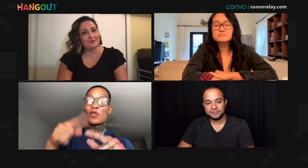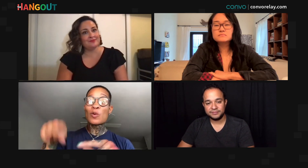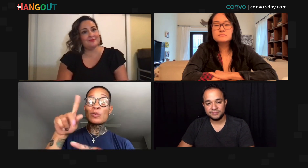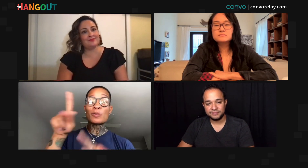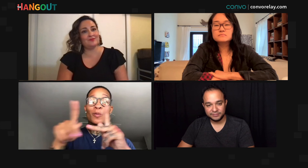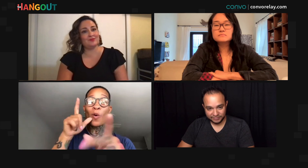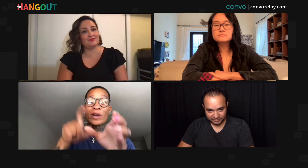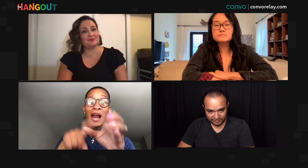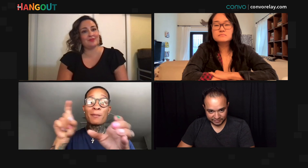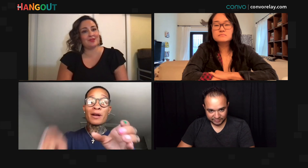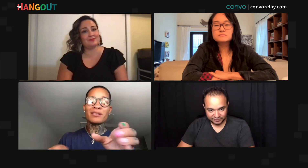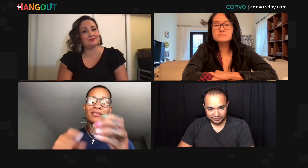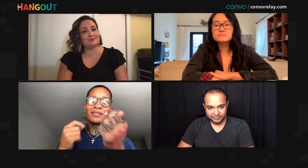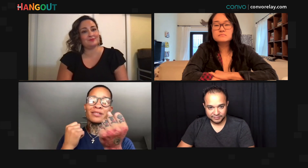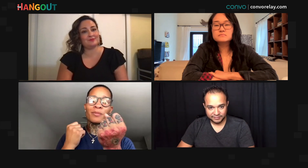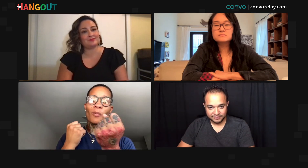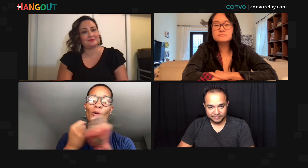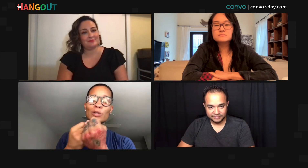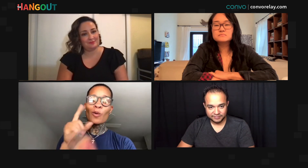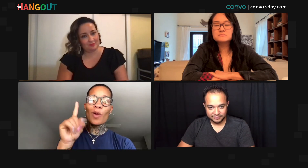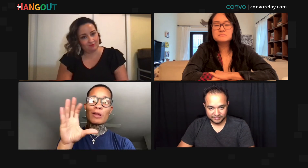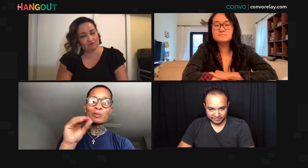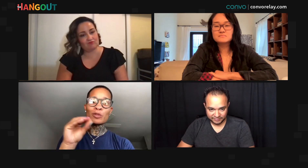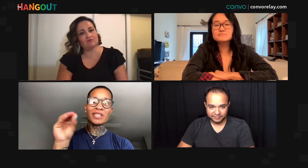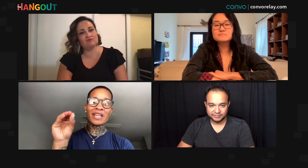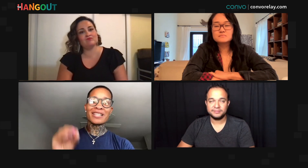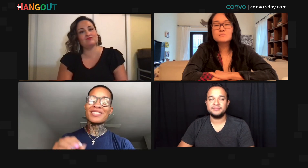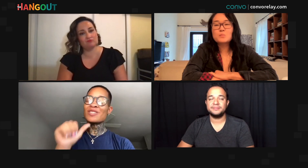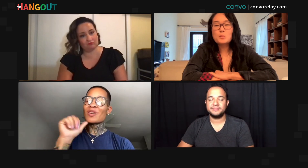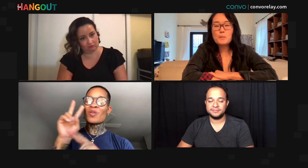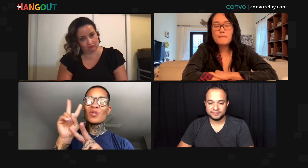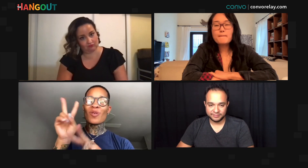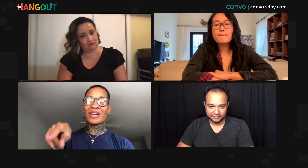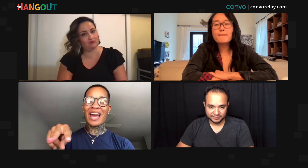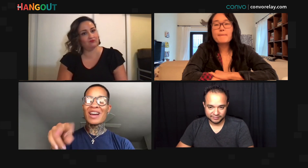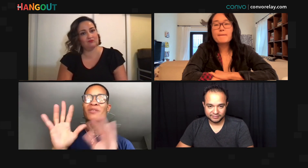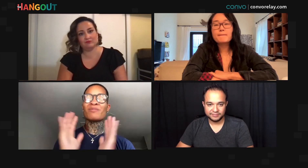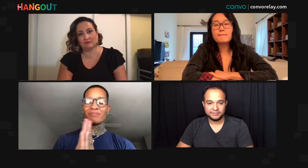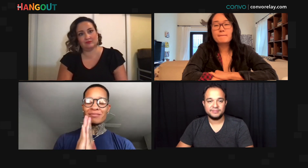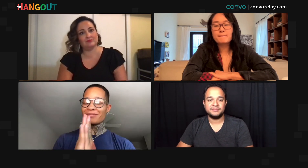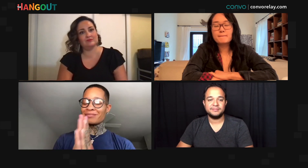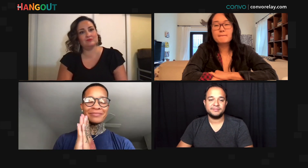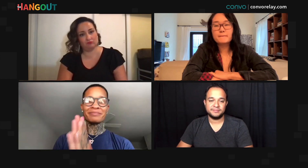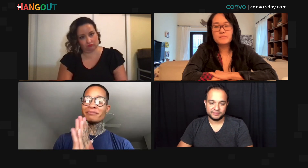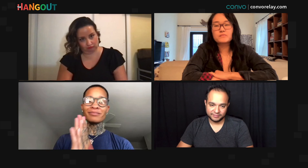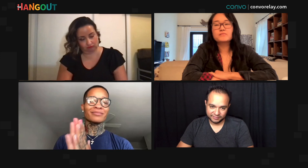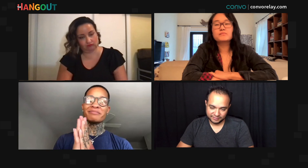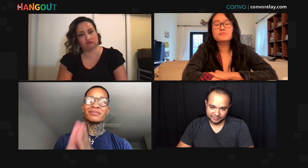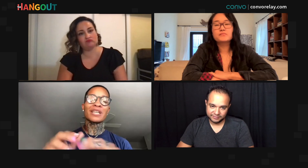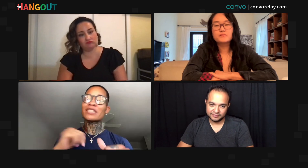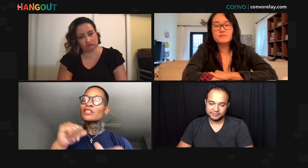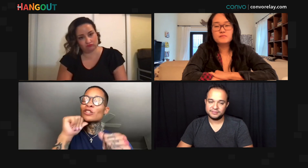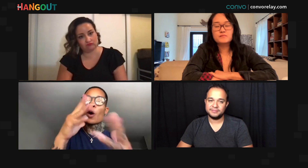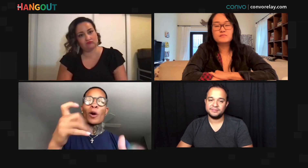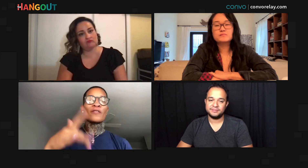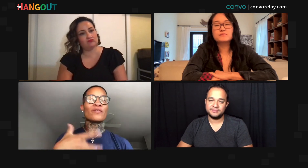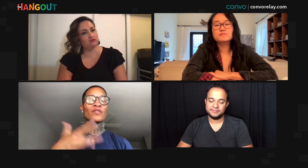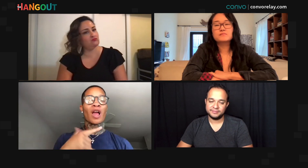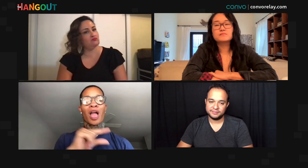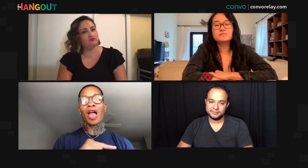This is Dre. I would say I love you to those people who want to come out 100%. We support you. We're here for you. We